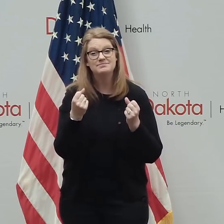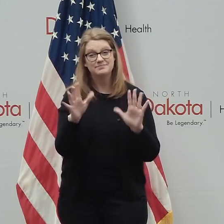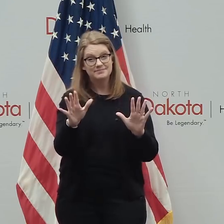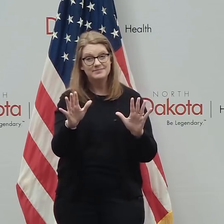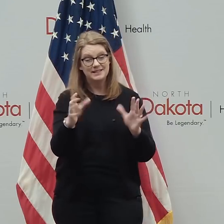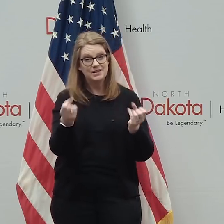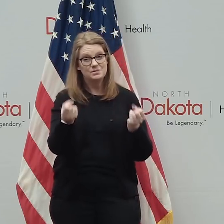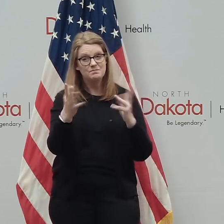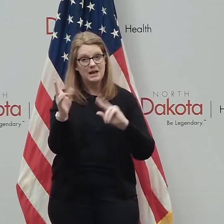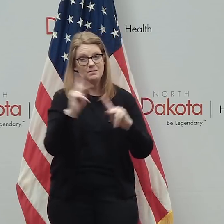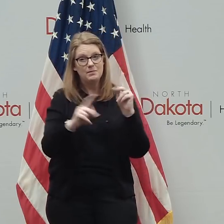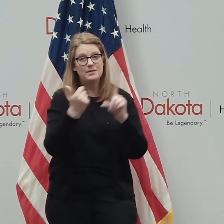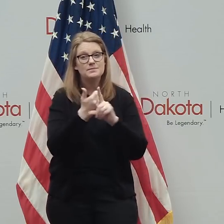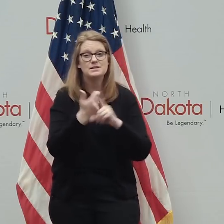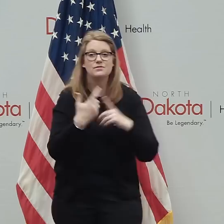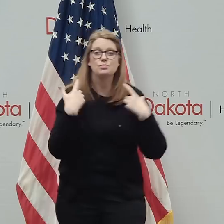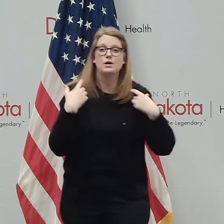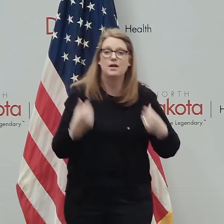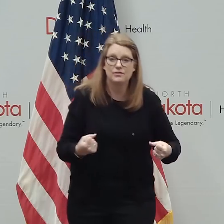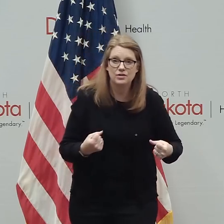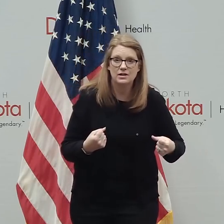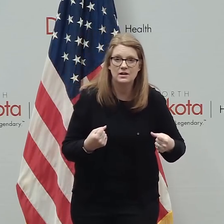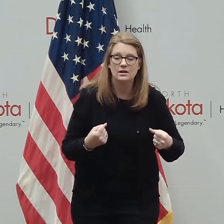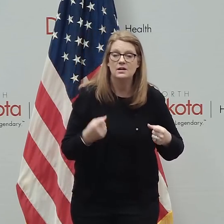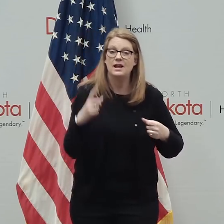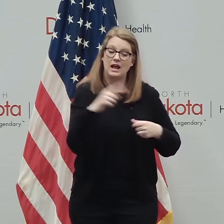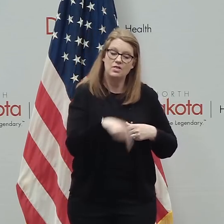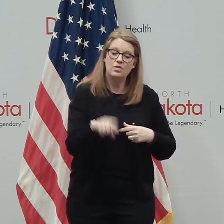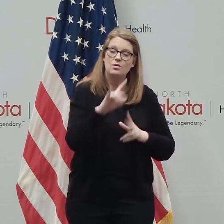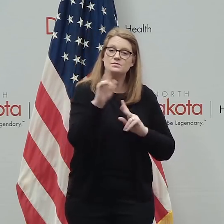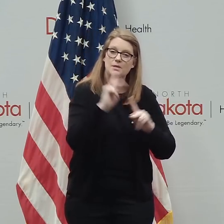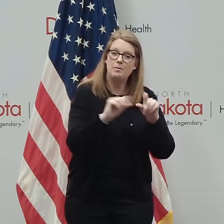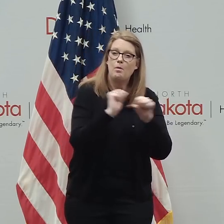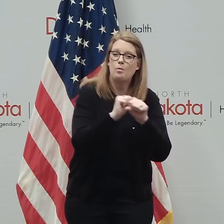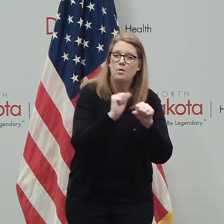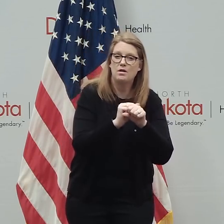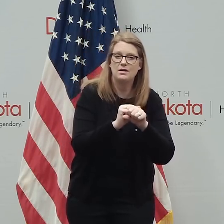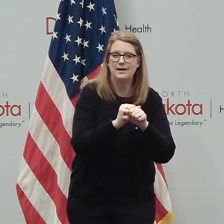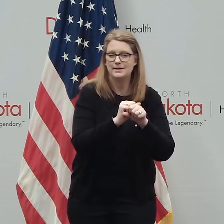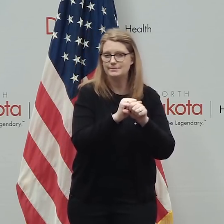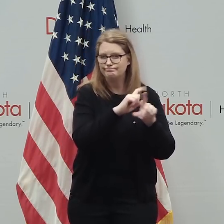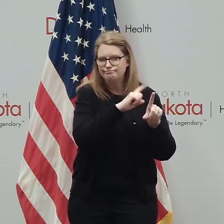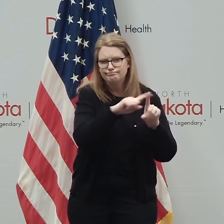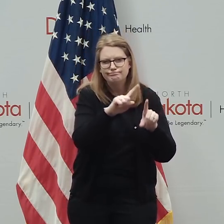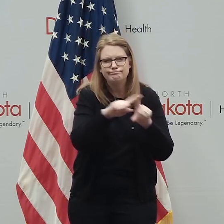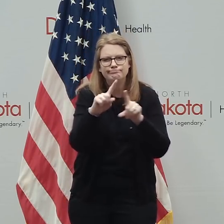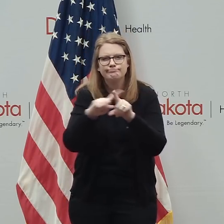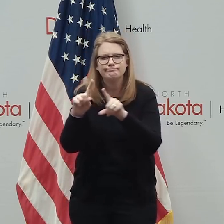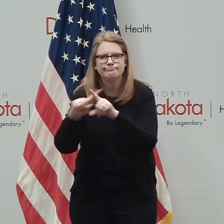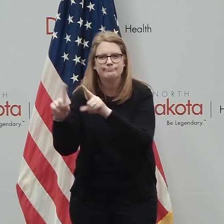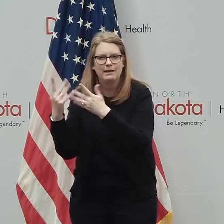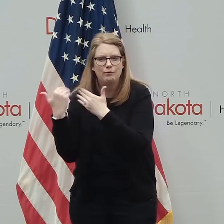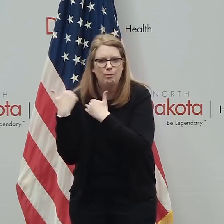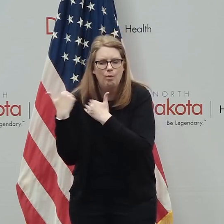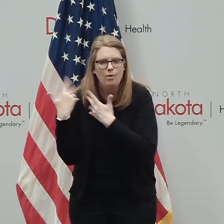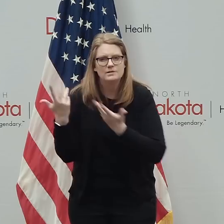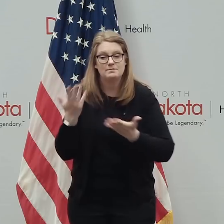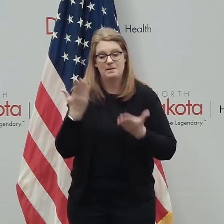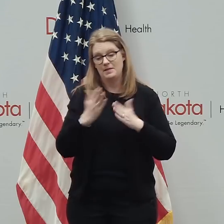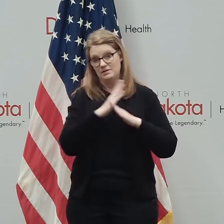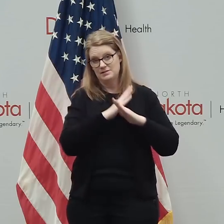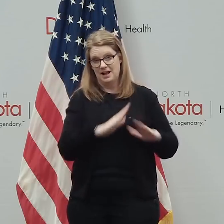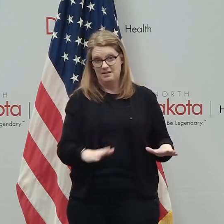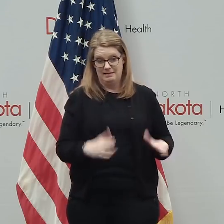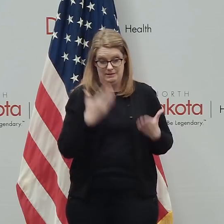recovery from the disease of addiction, and those people work in every role that you can imagine, and maybe they're doing that silently, and maybe you don't even know they're